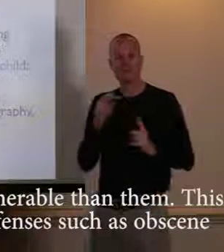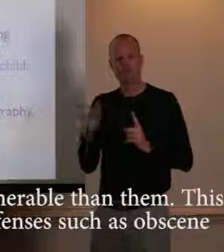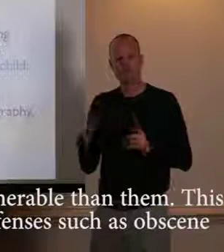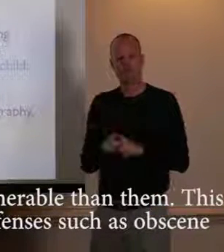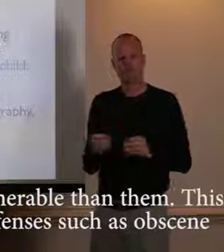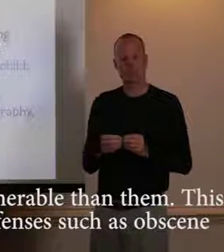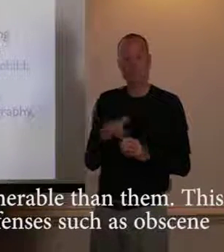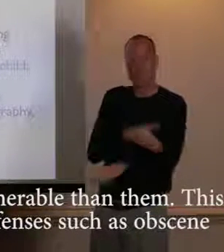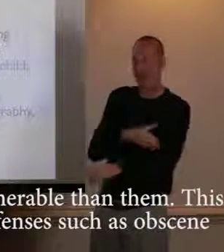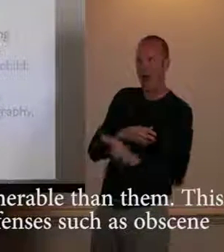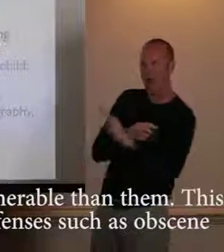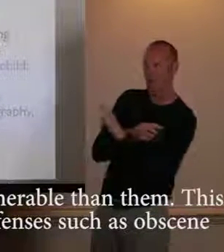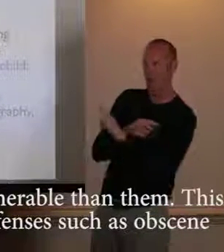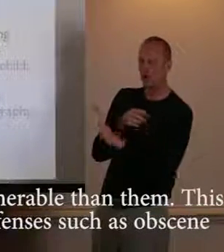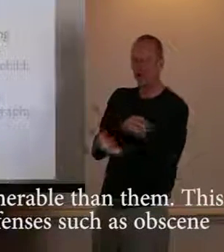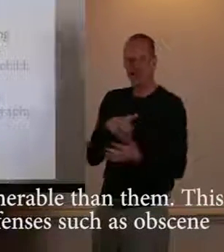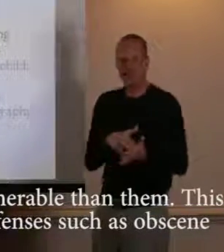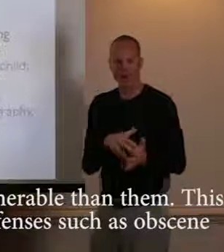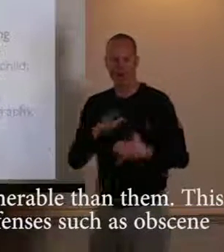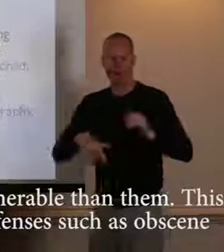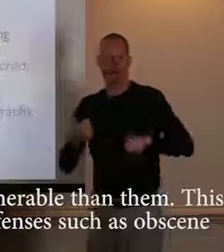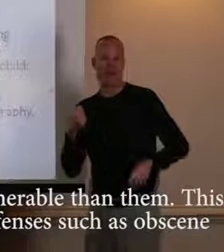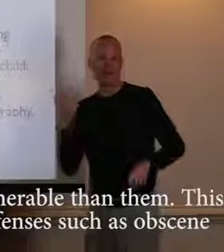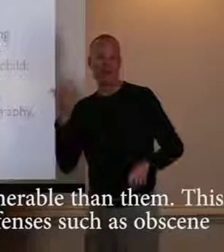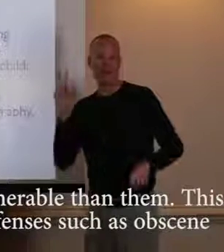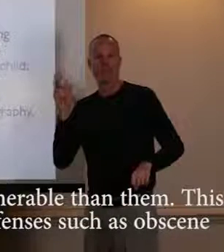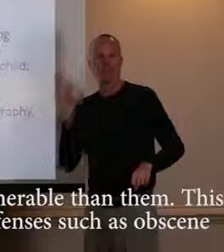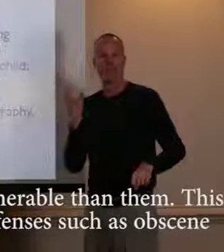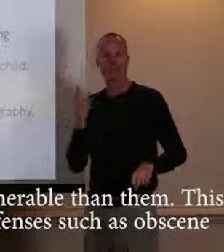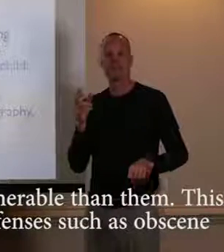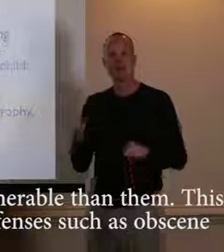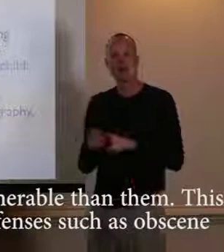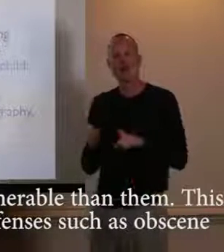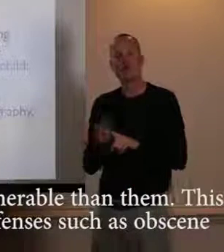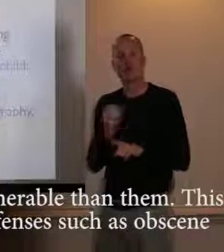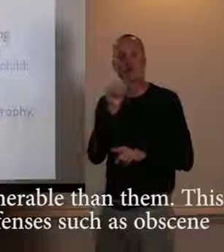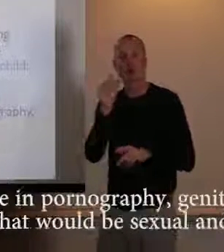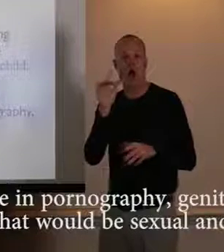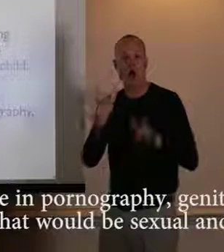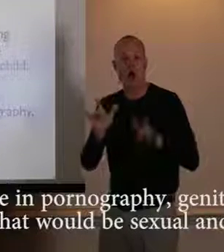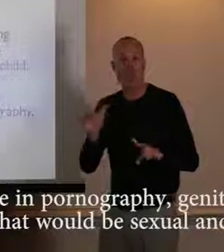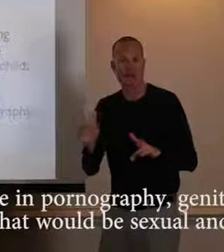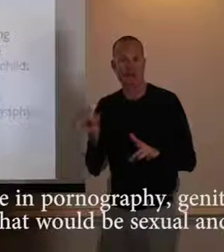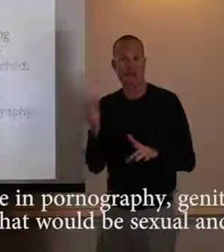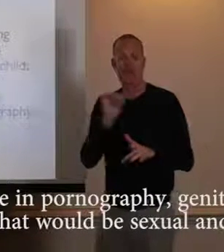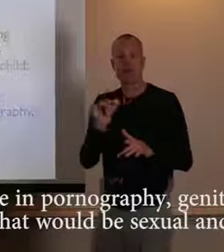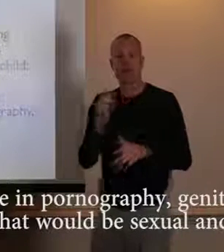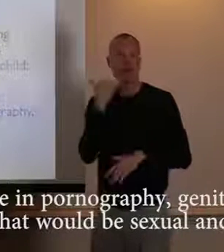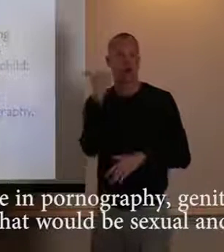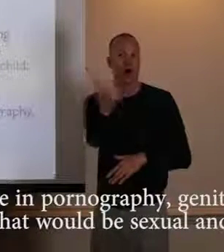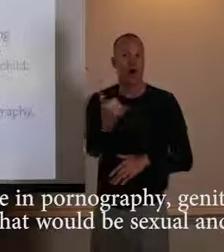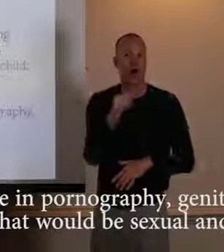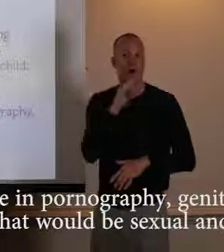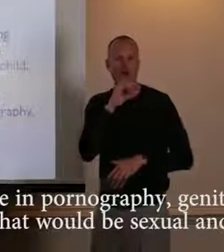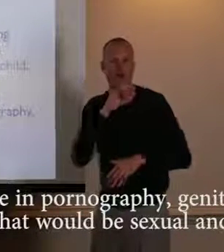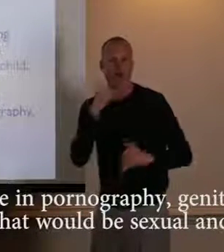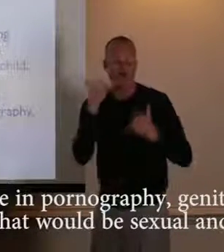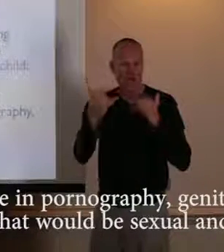them. This also includes your non-contact offenses, such as obscene phone calls, texts,